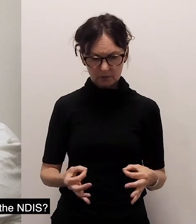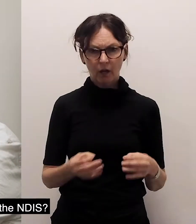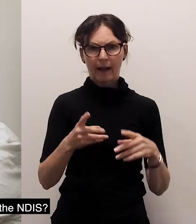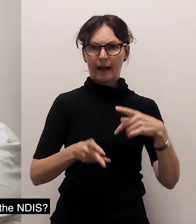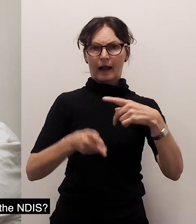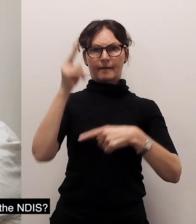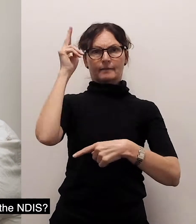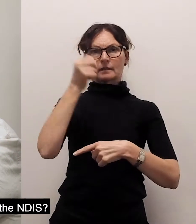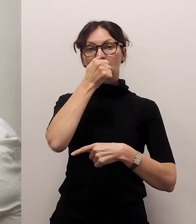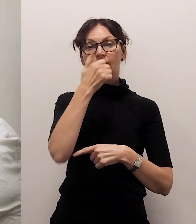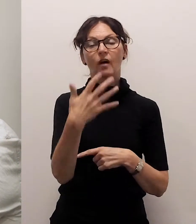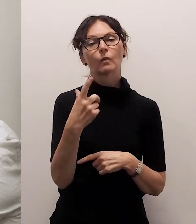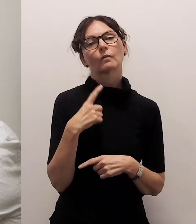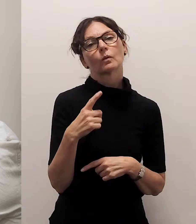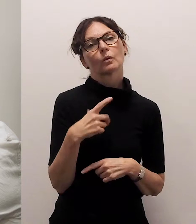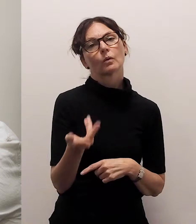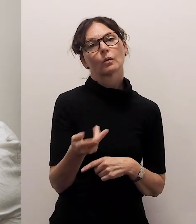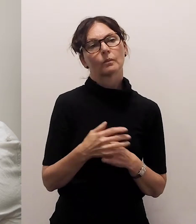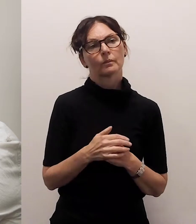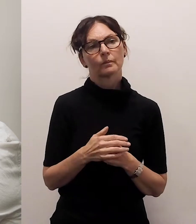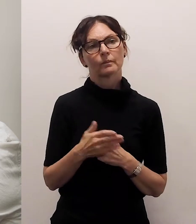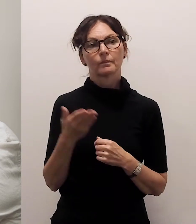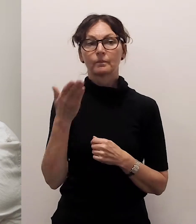cut-off for entry into the NDIS?